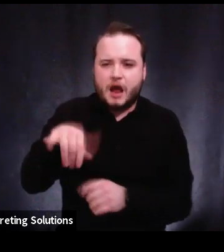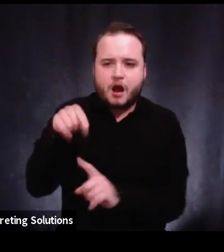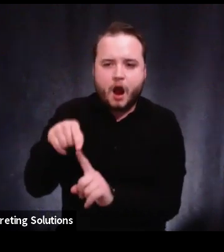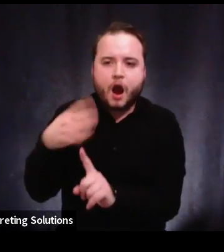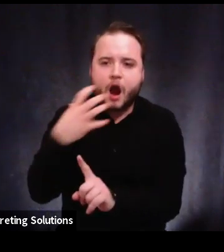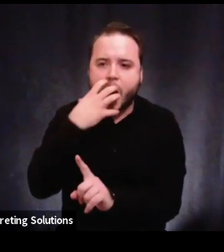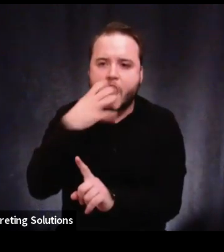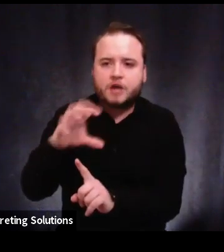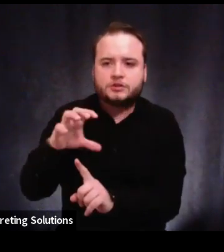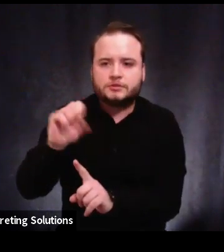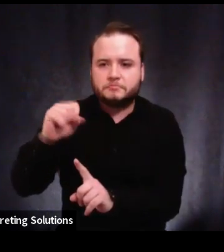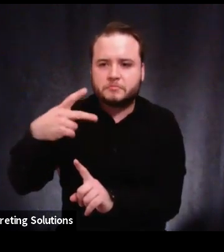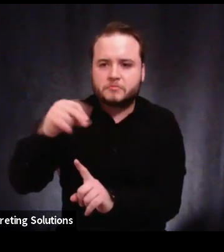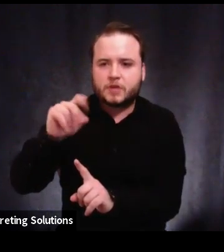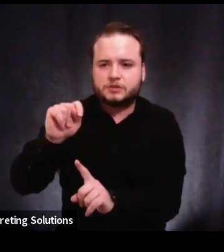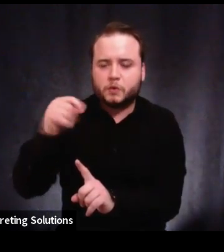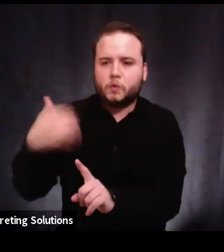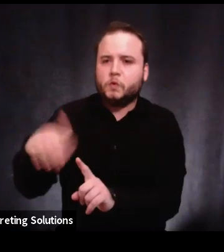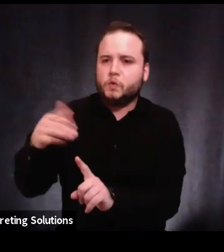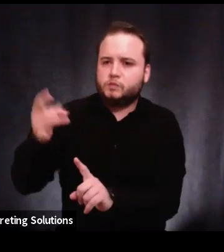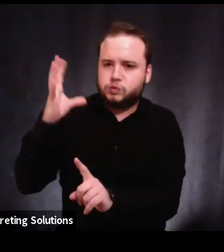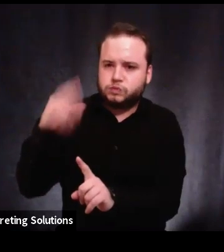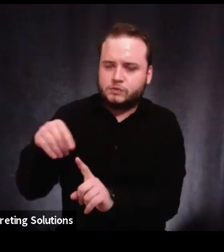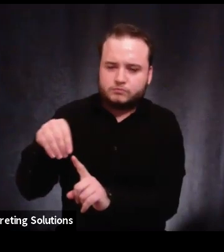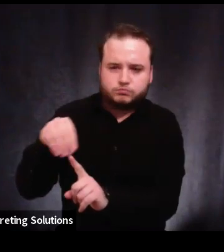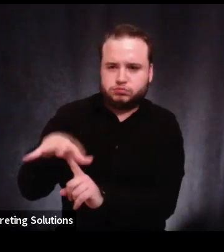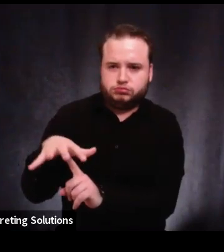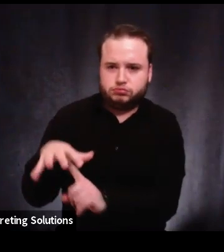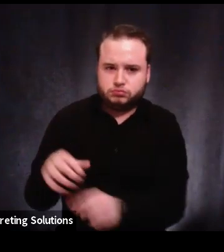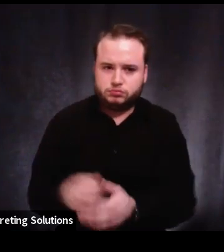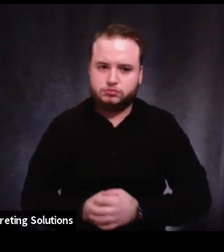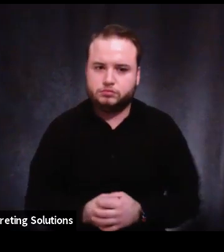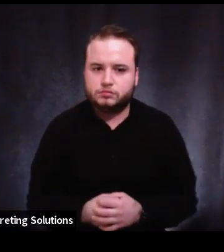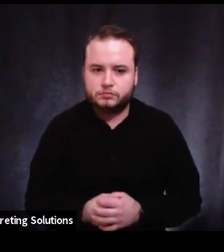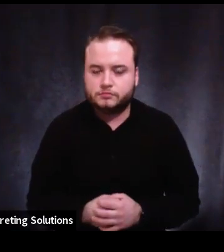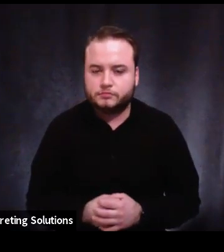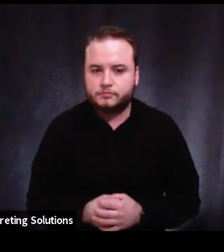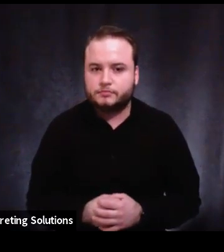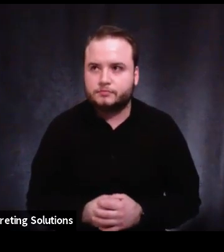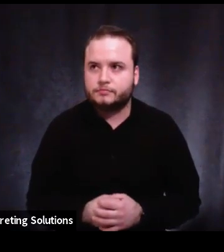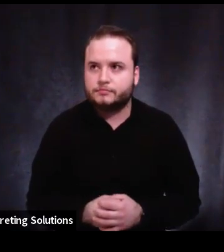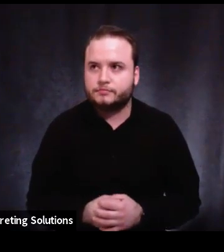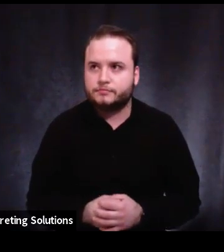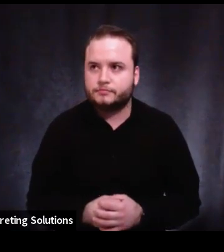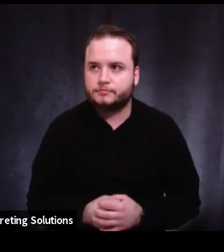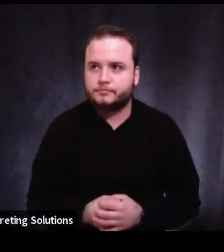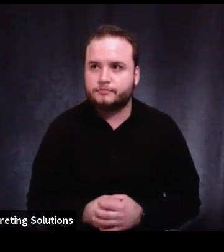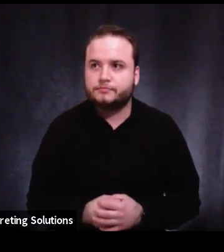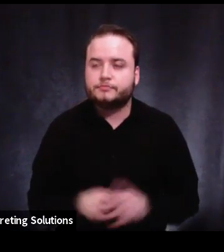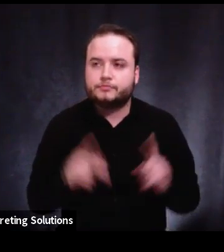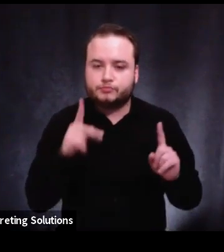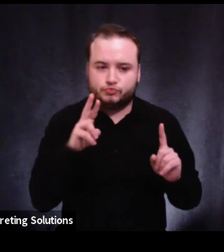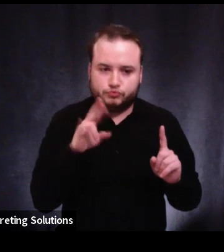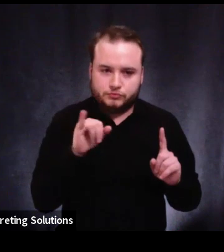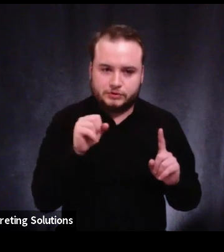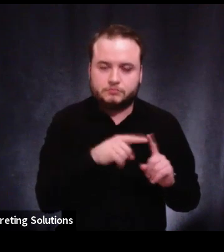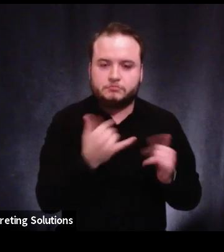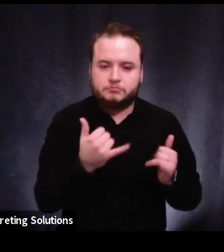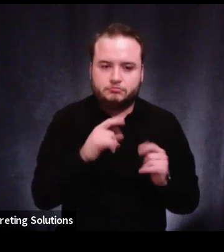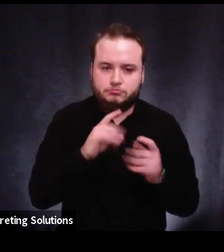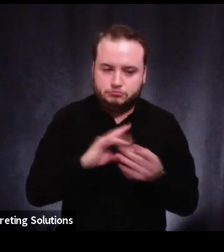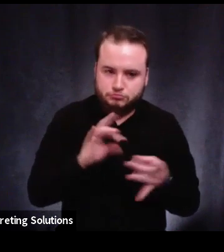some additional insight that you'd like to share on that. Well, I just was going to comment that, you know, as you've probably noticed,